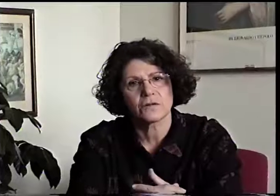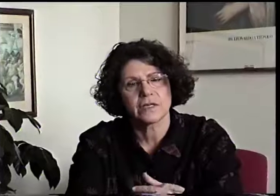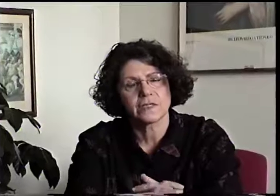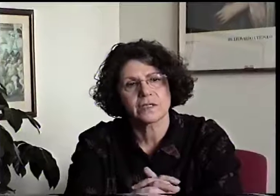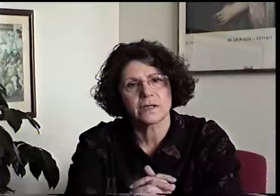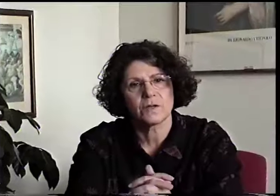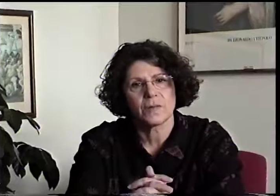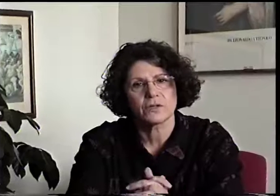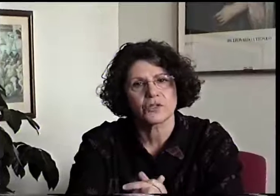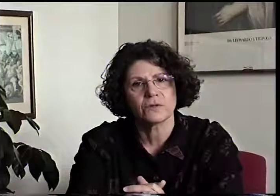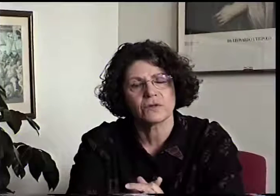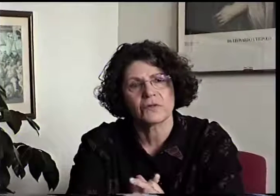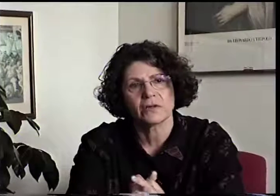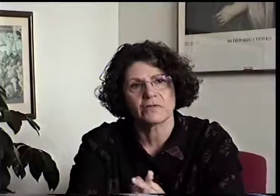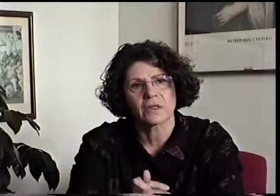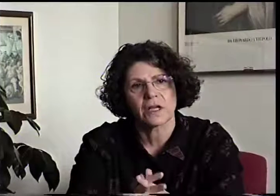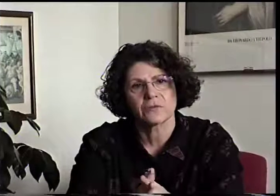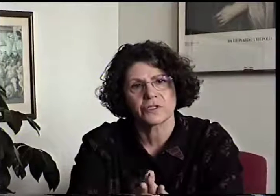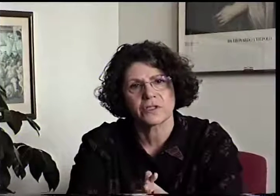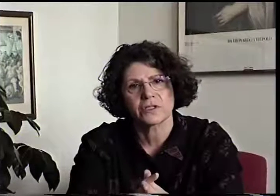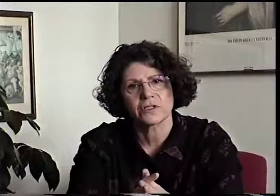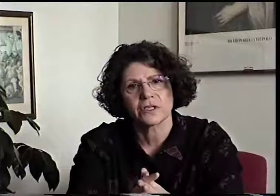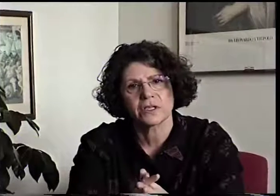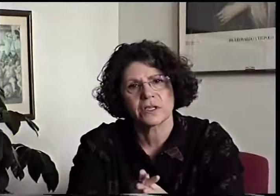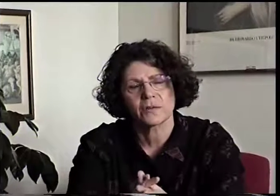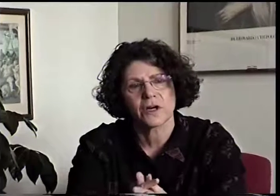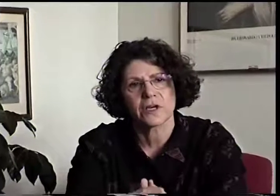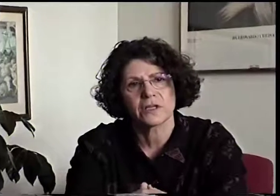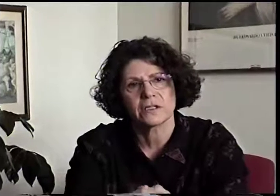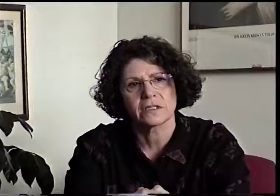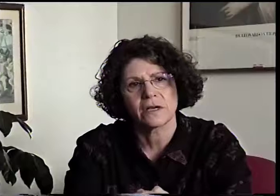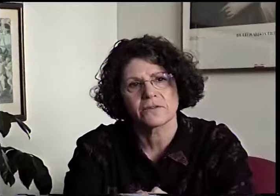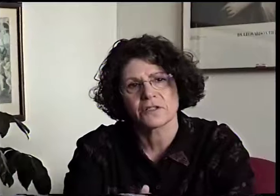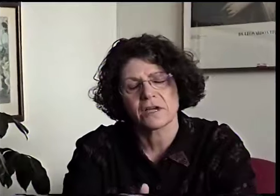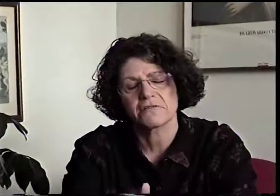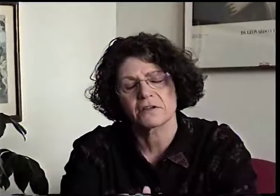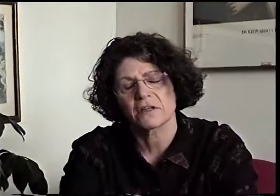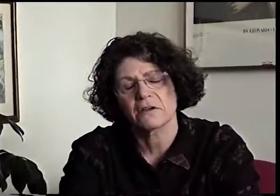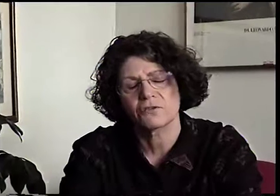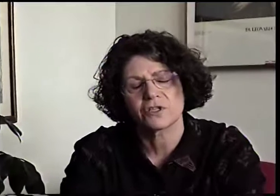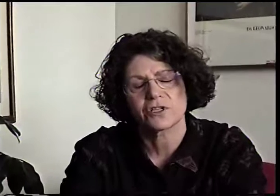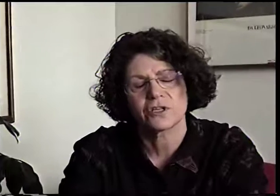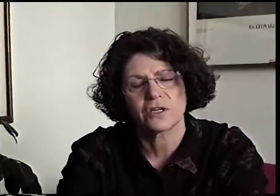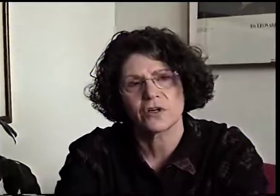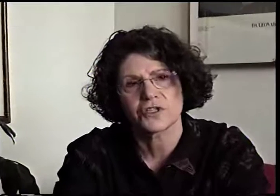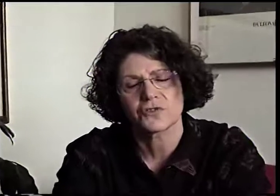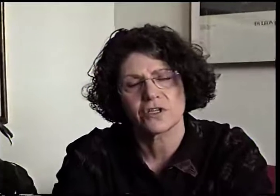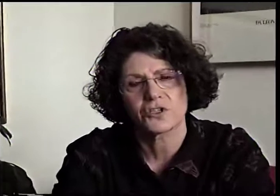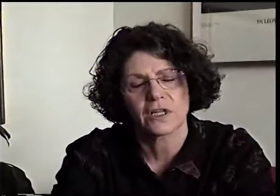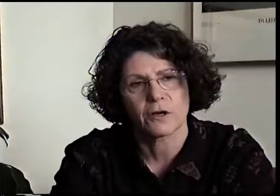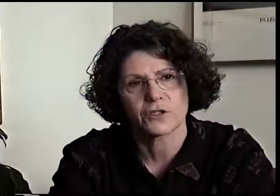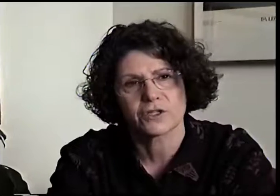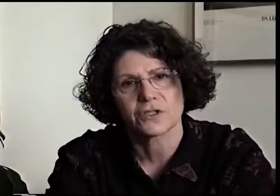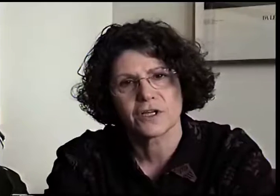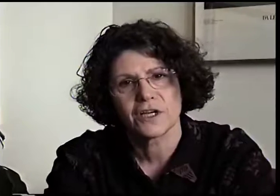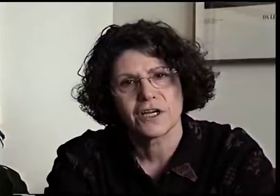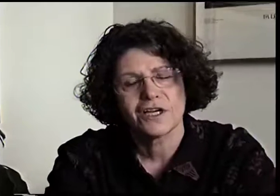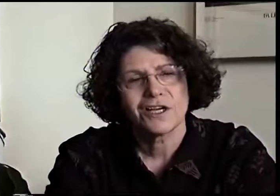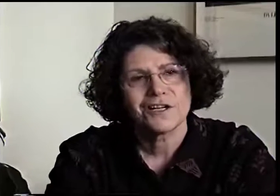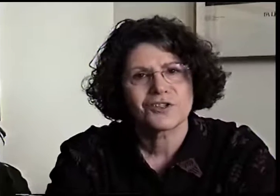I studied about 200 different languages in American Indian languages, African languages, and Austronesian languages.